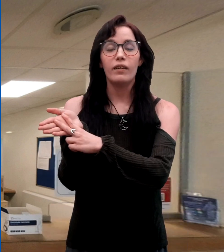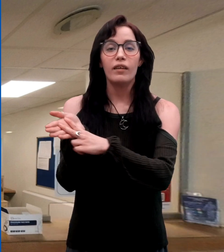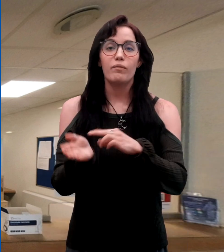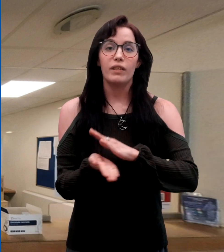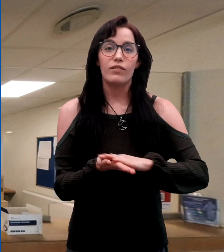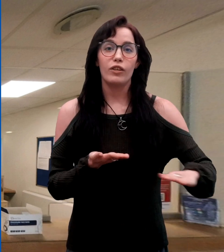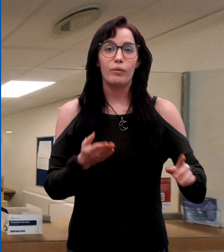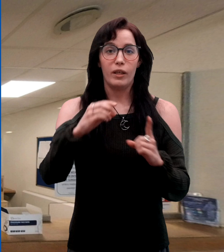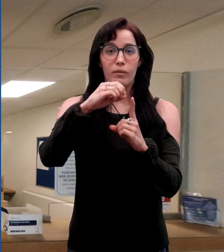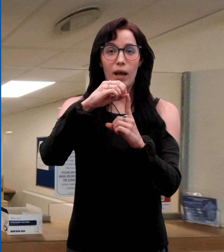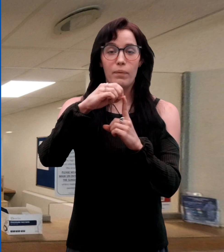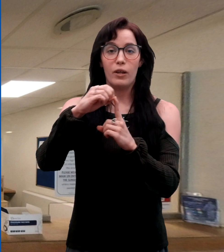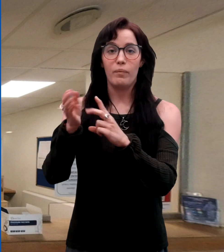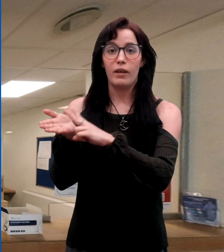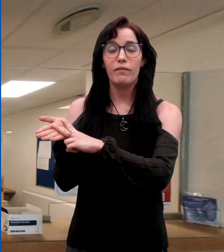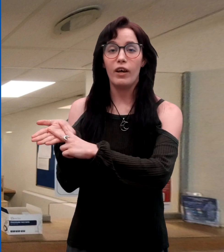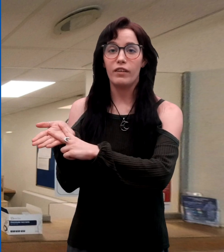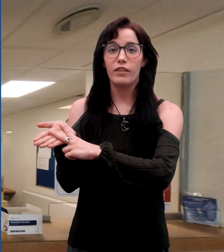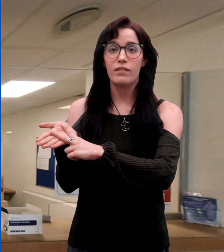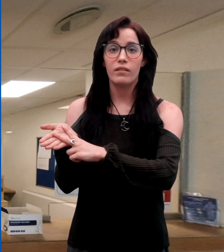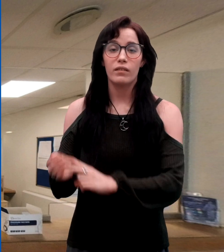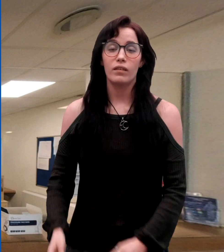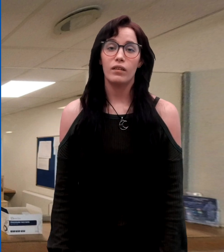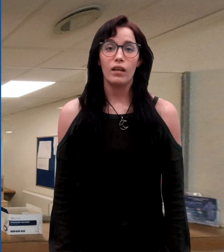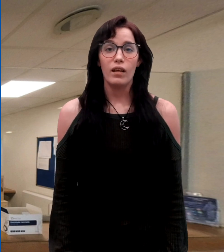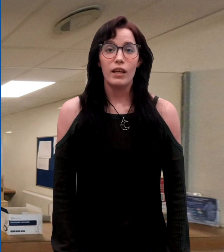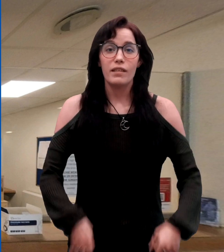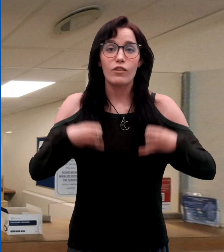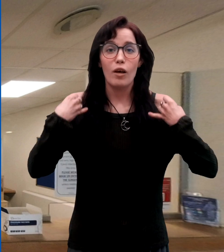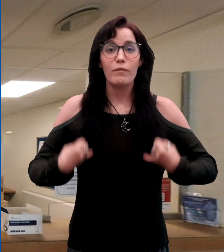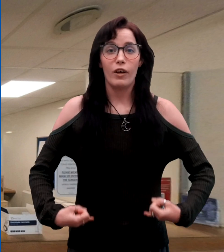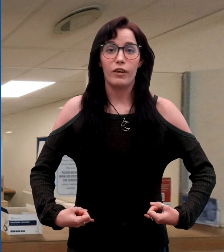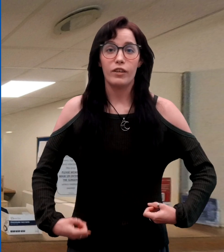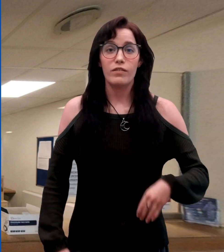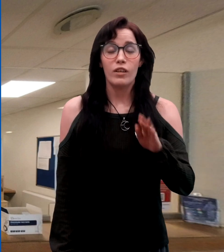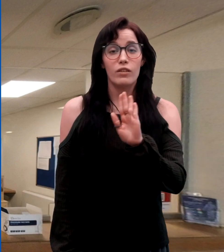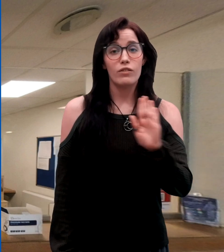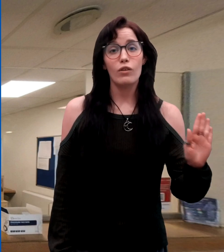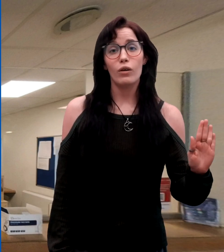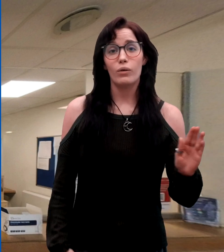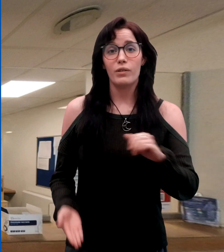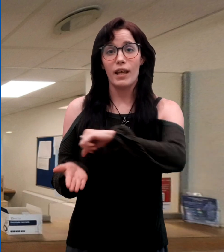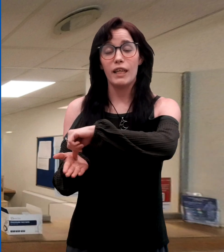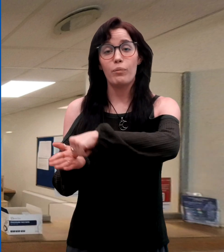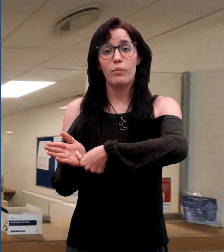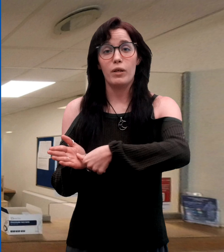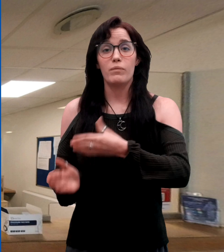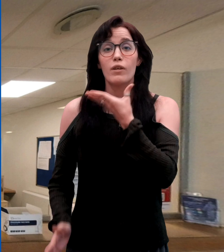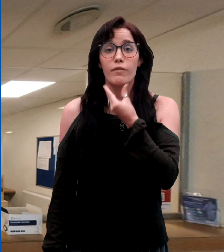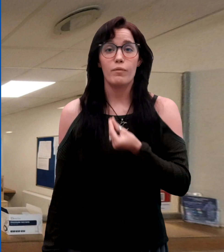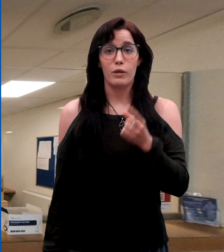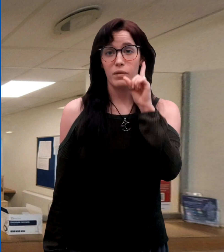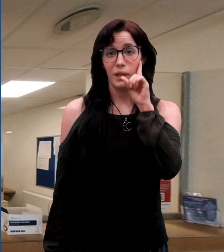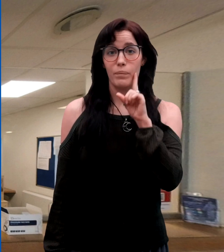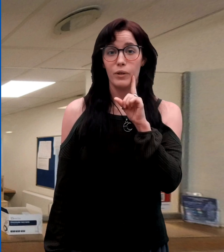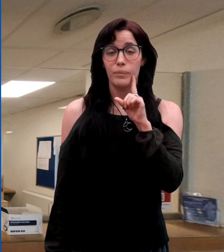HPV means the human papilloma virus. It is a common virus that does not cause any problems